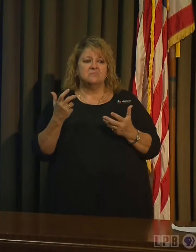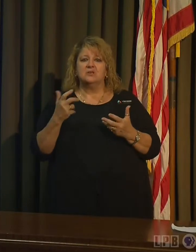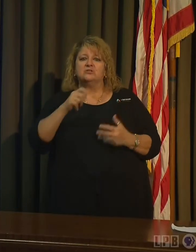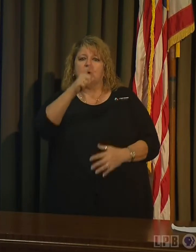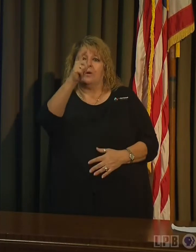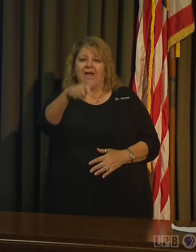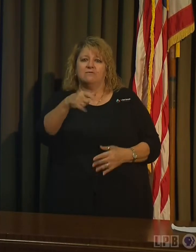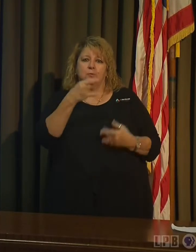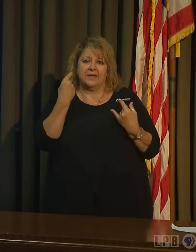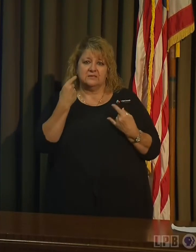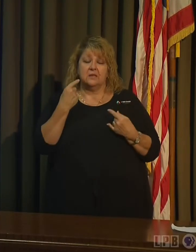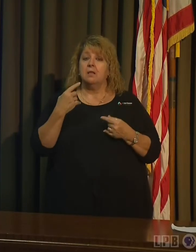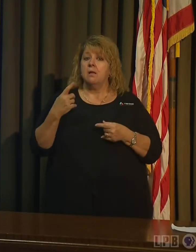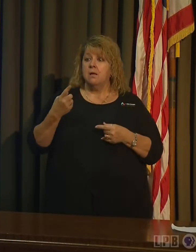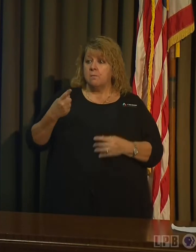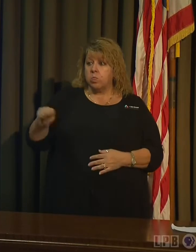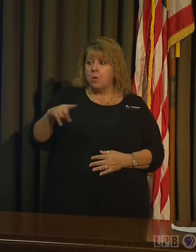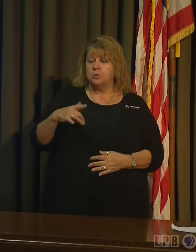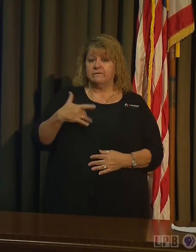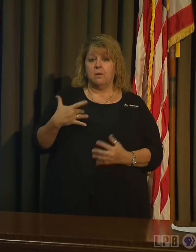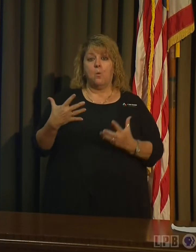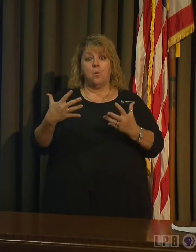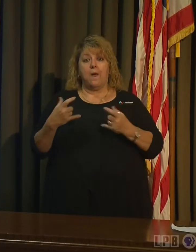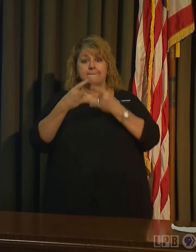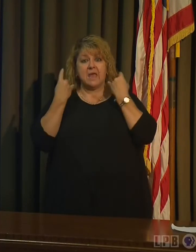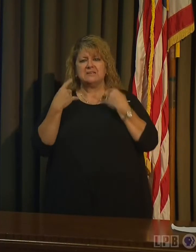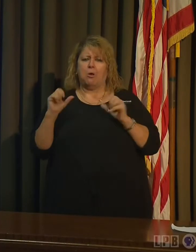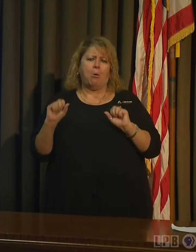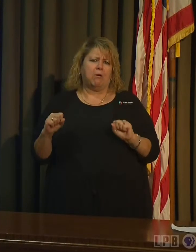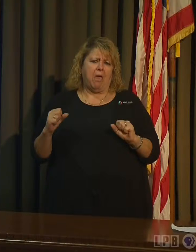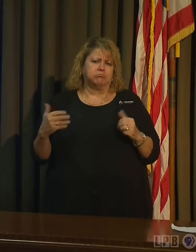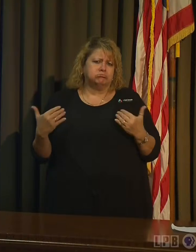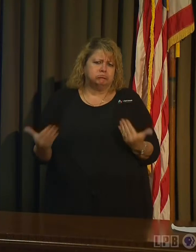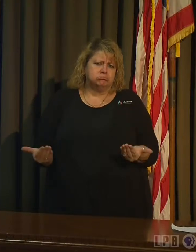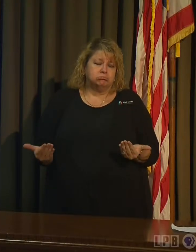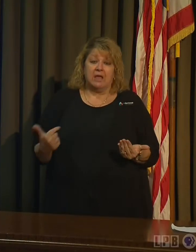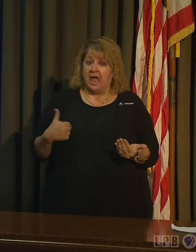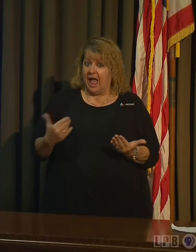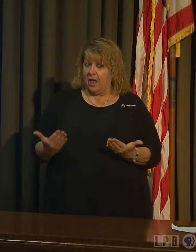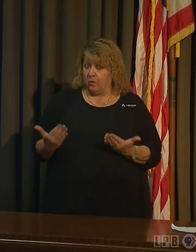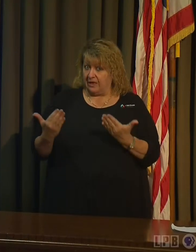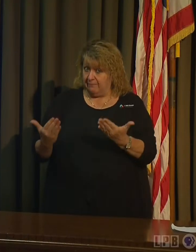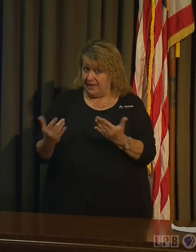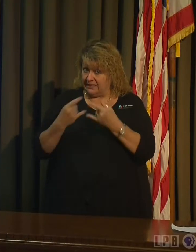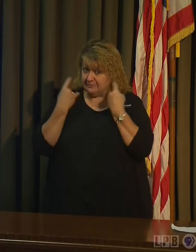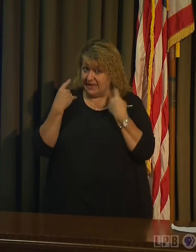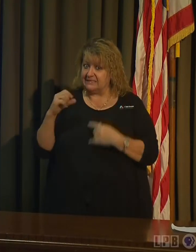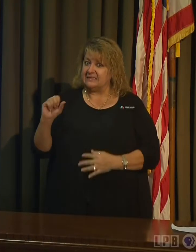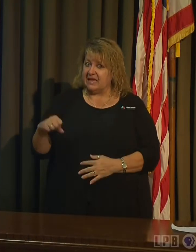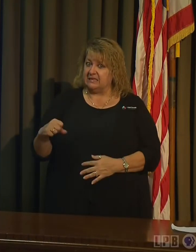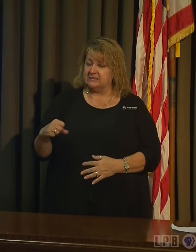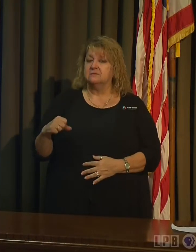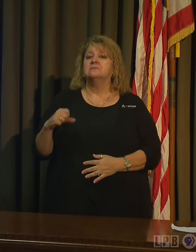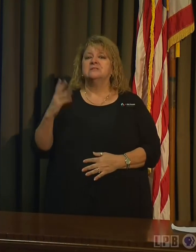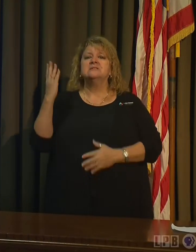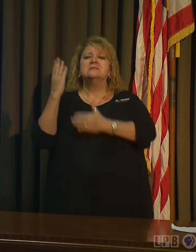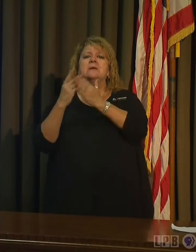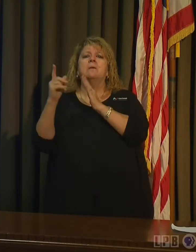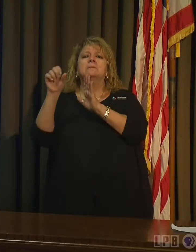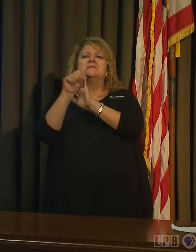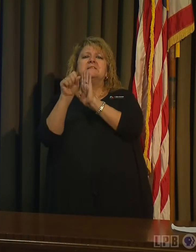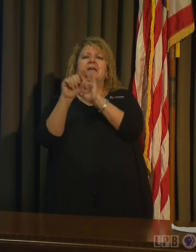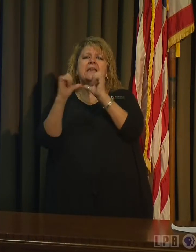a mask inside that building should they choose to do so, and I would recommend that they do that.